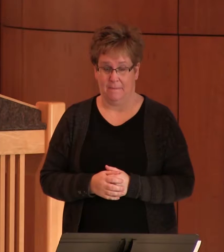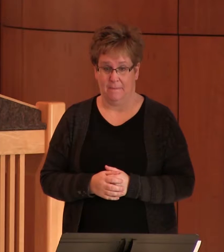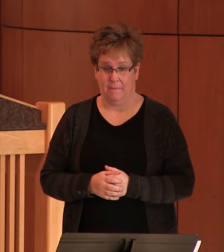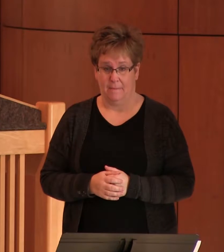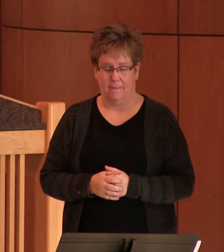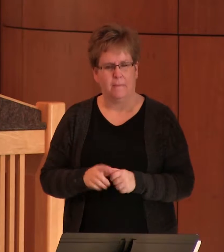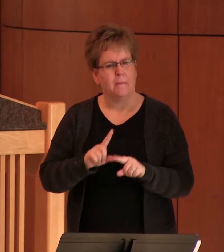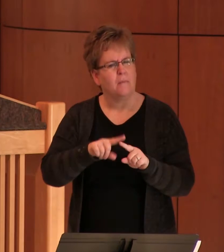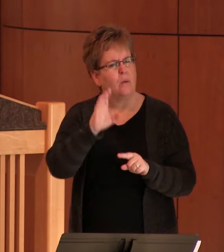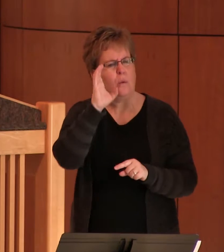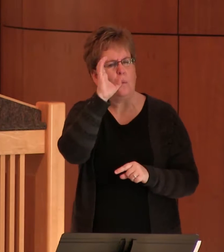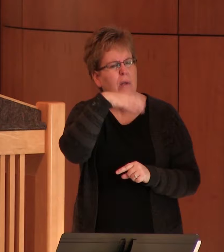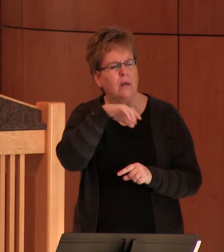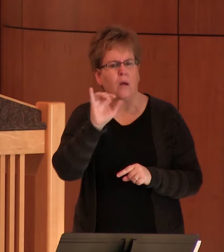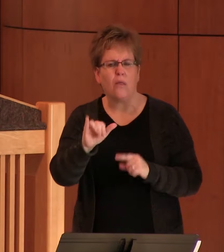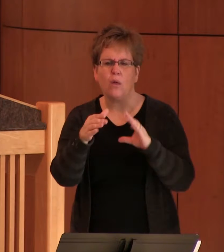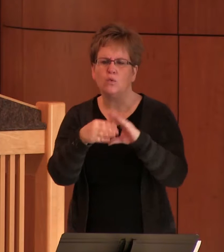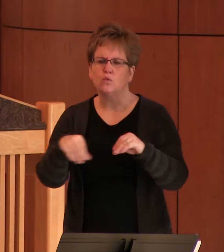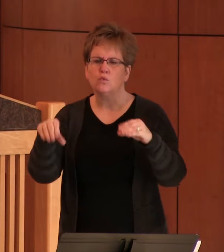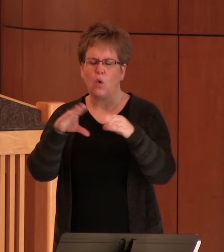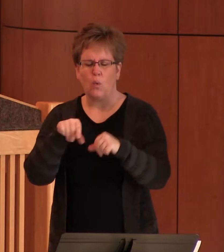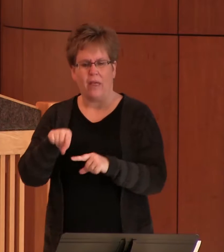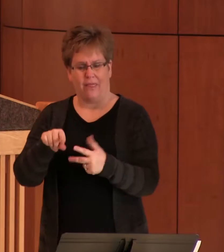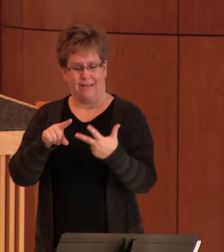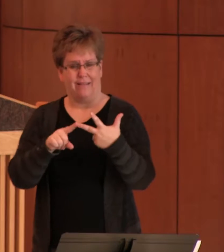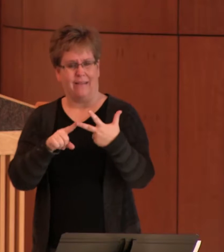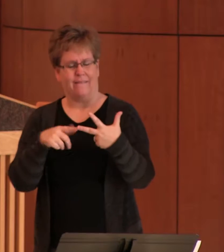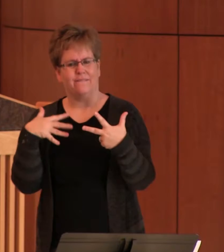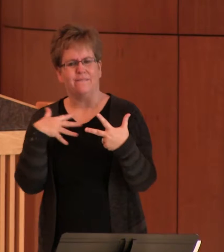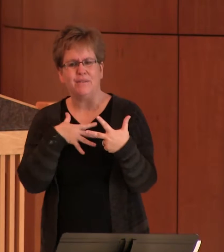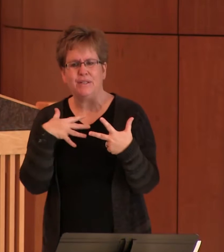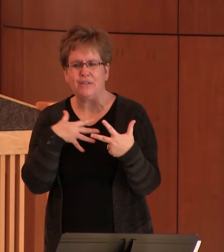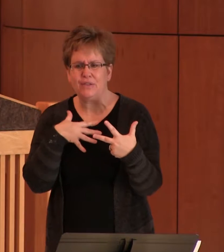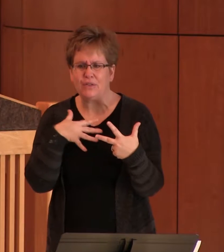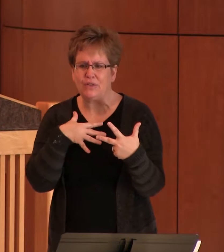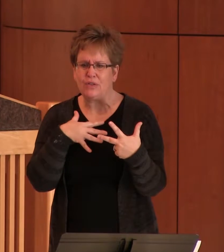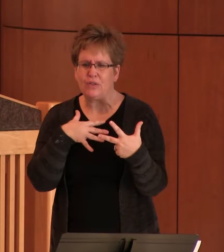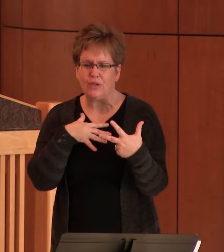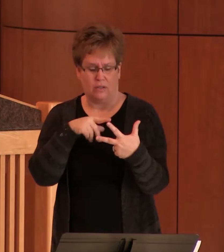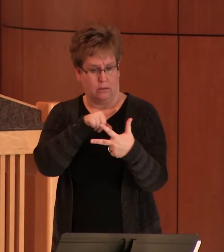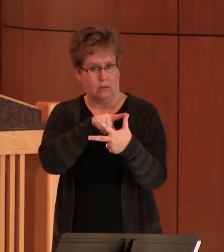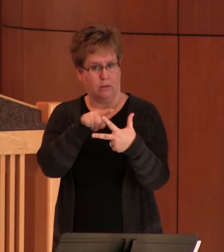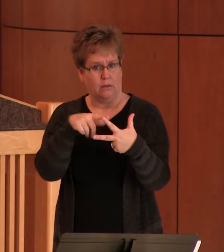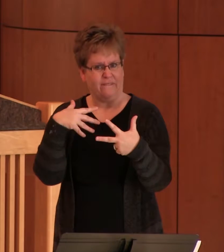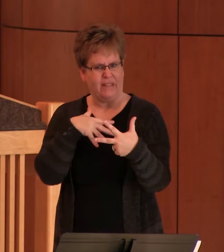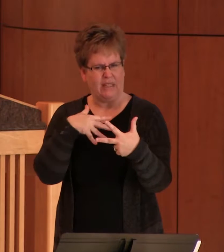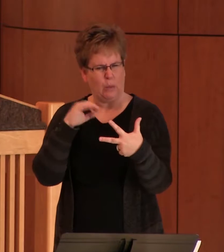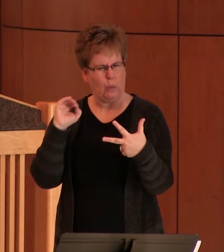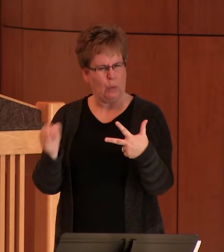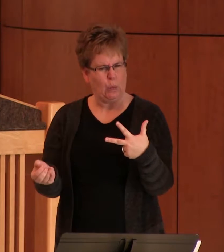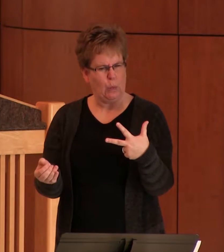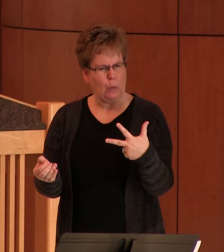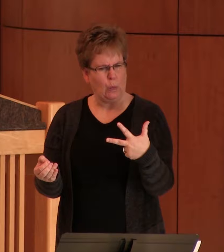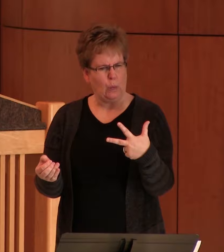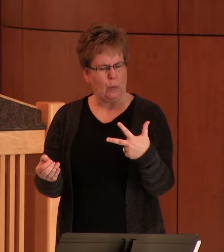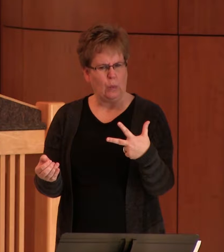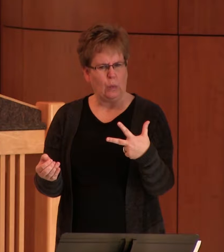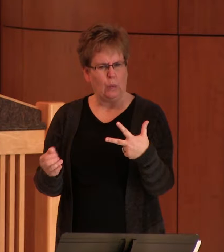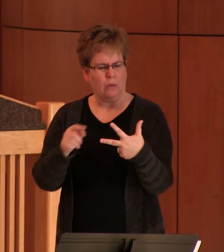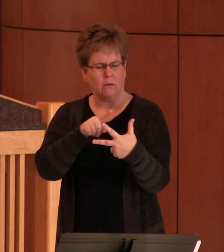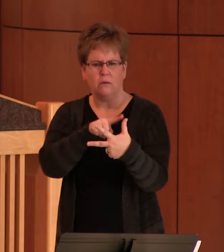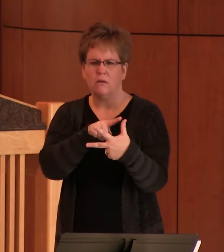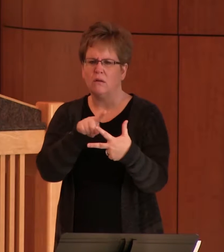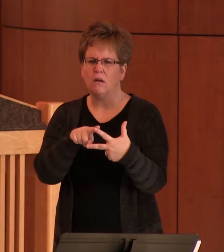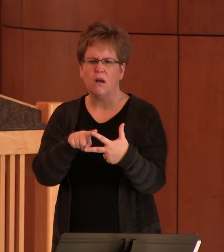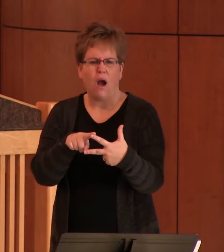But the weird thing in this story is that the fear of this third slave isn't shared by all of those who are with him. There are those first